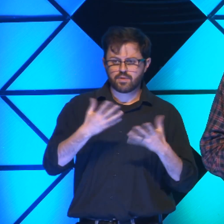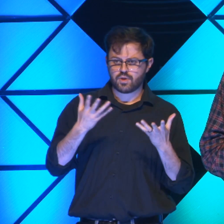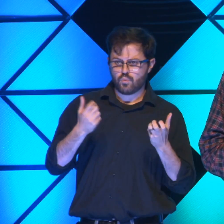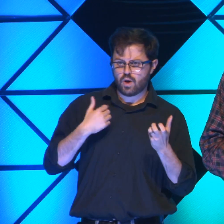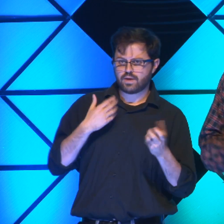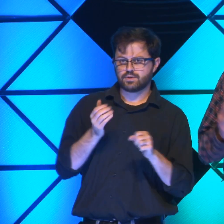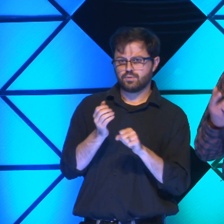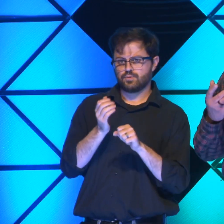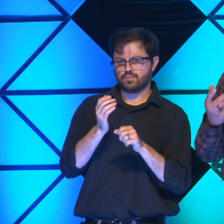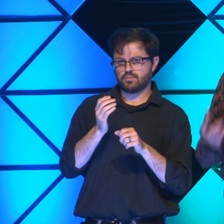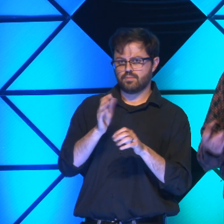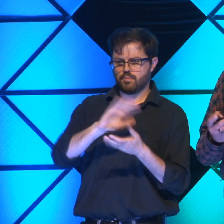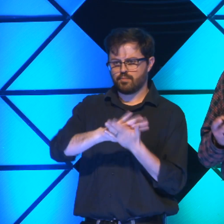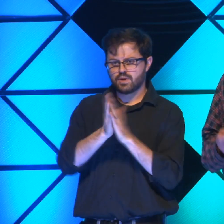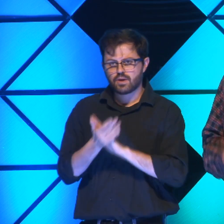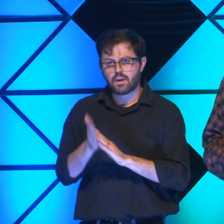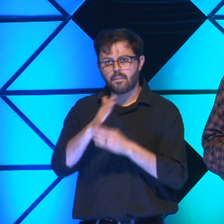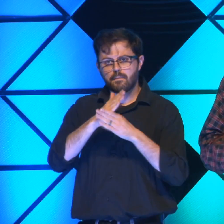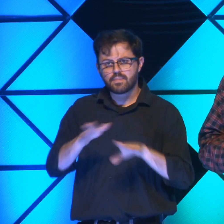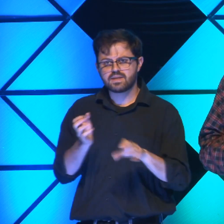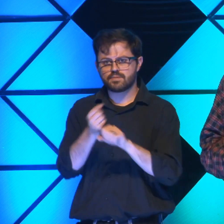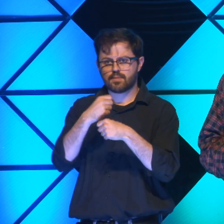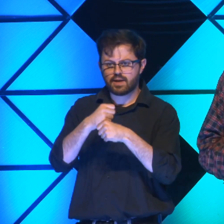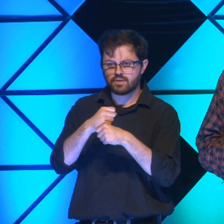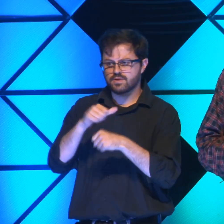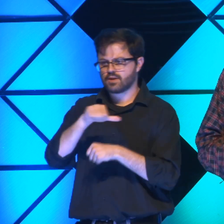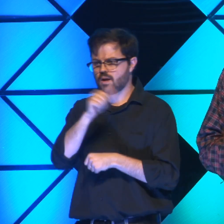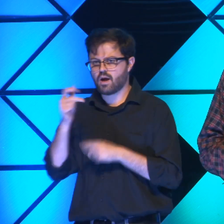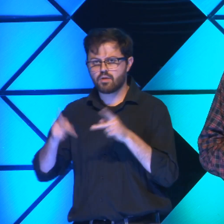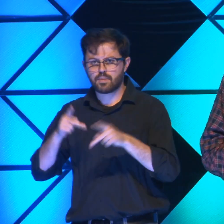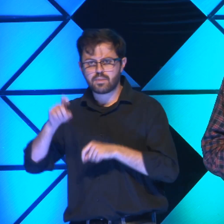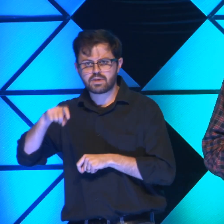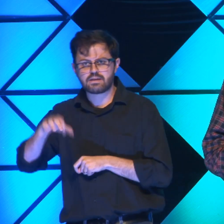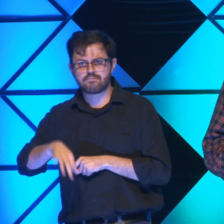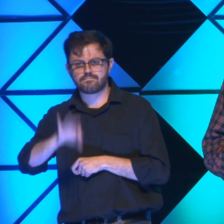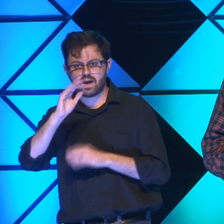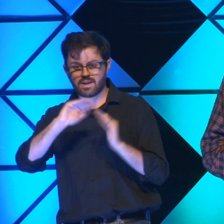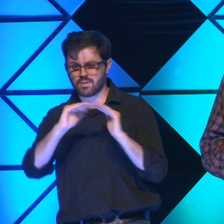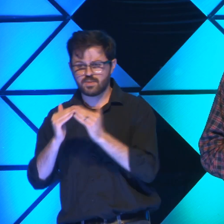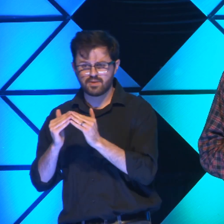for a community. There are so many great people here.